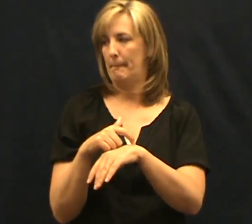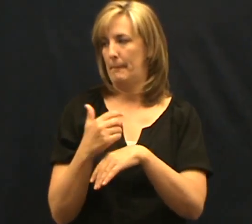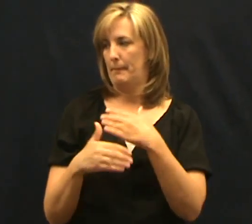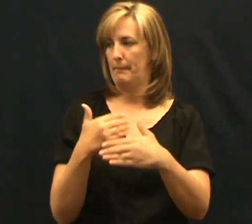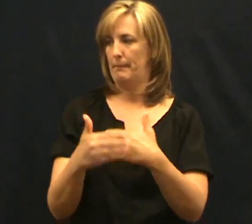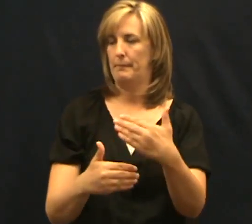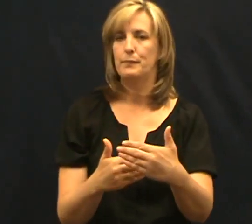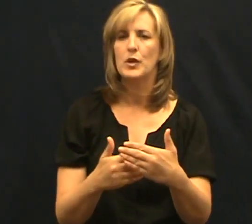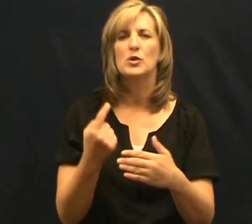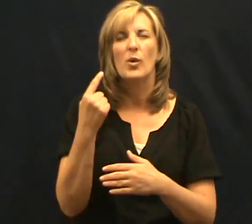of it as the